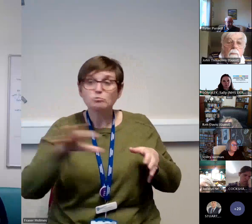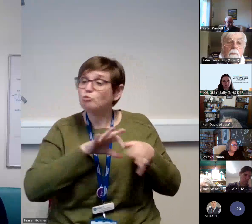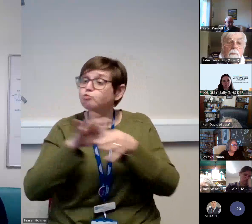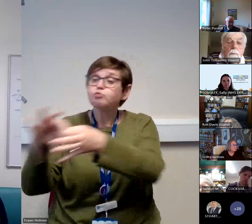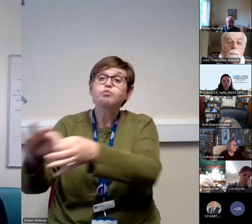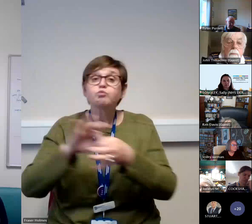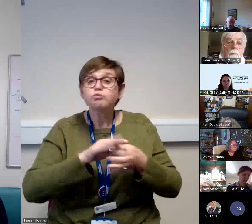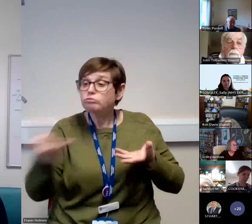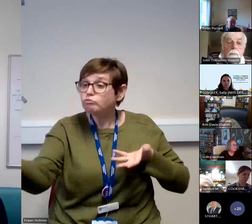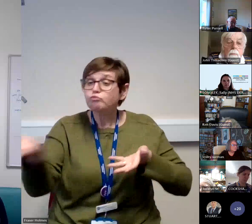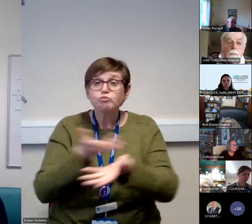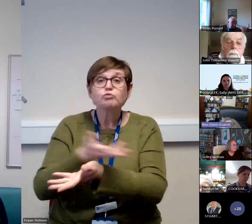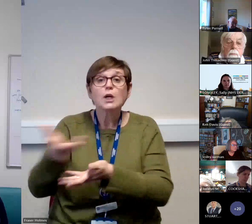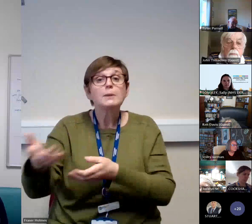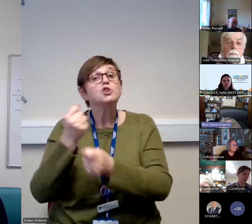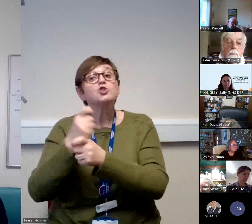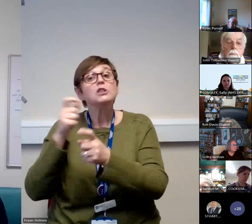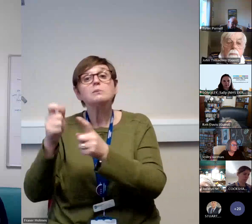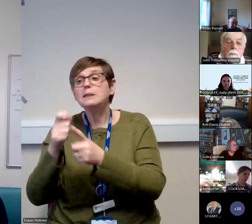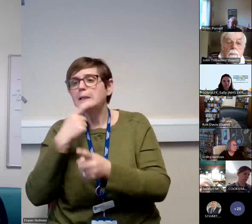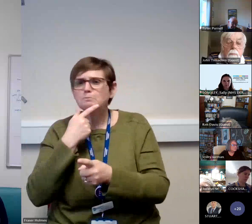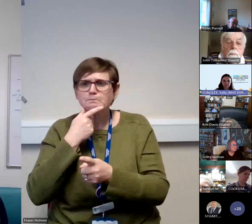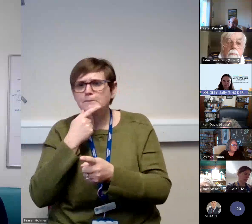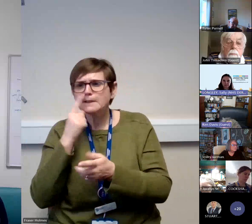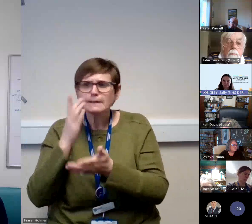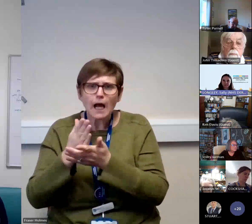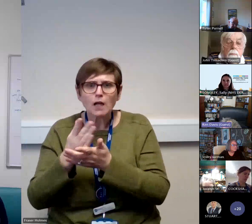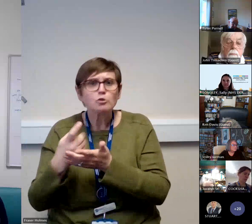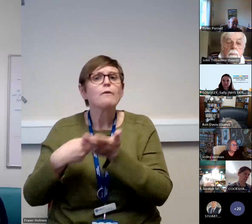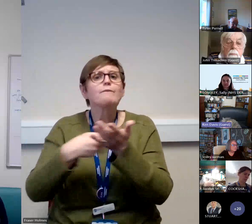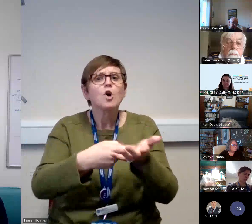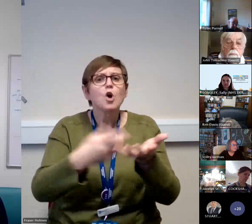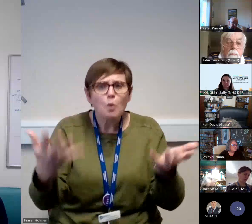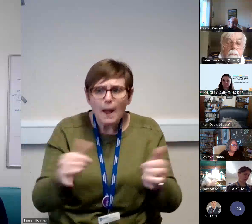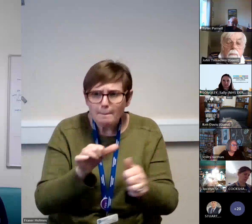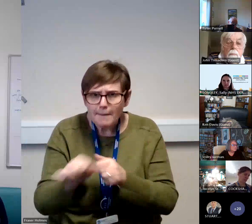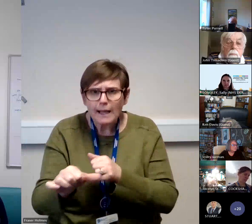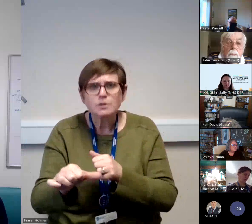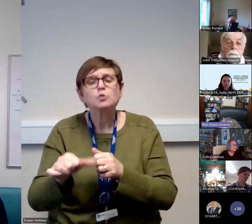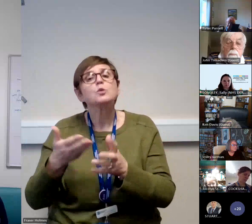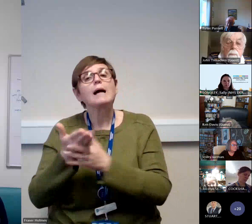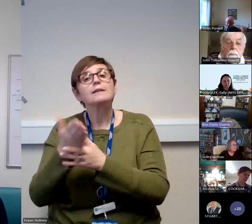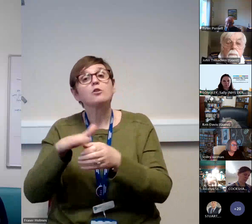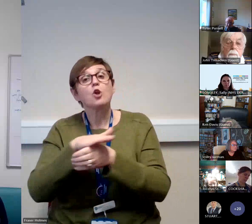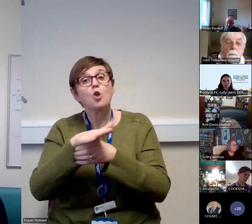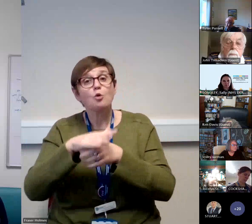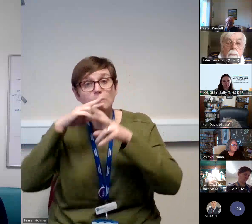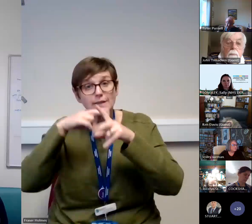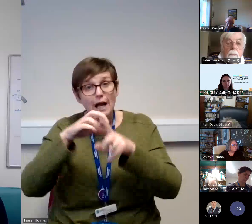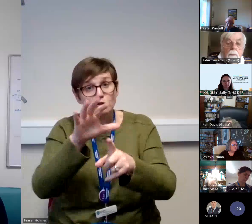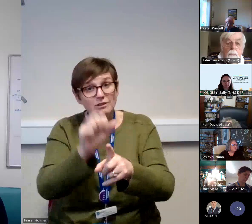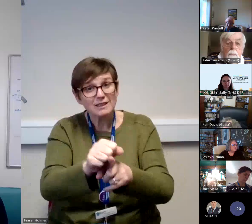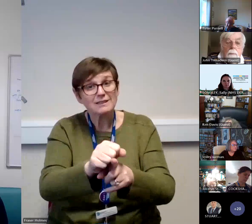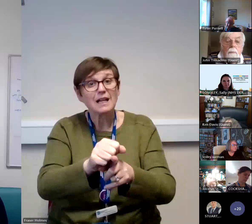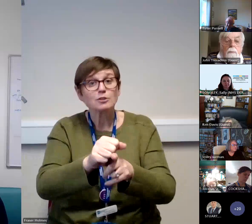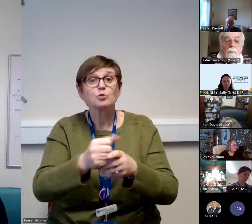Nottinghamshire, so the GP can choose where to refer you and to access a local diagnostic test that helps to facilitate that